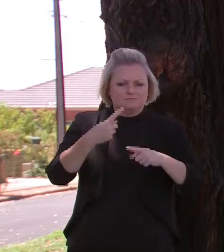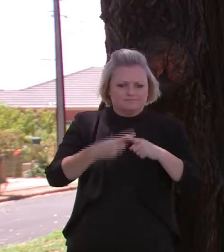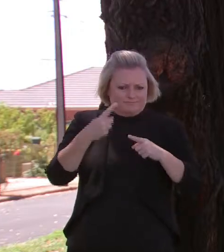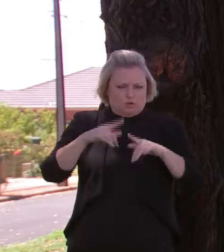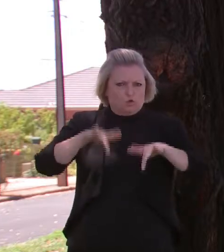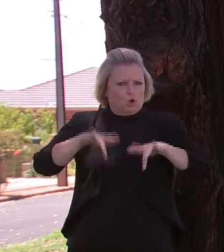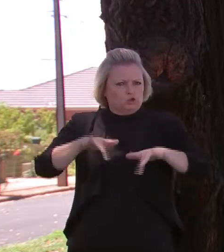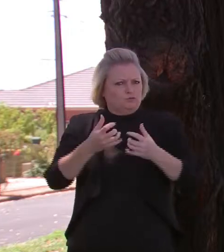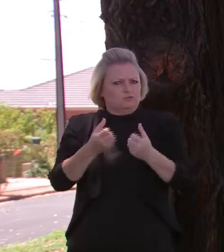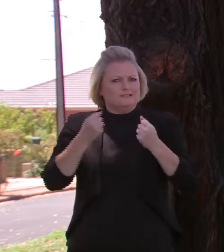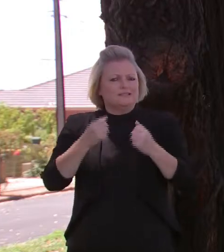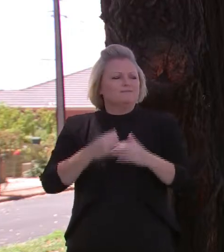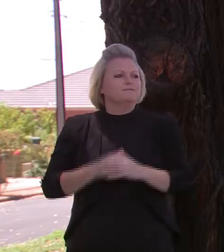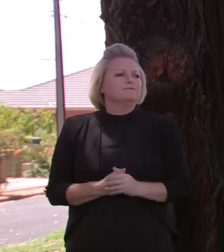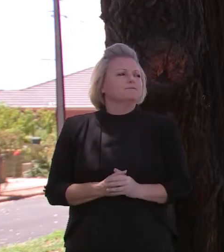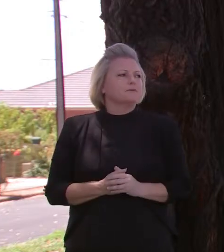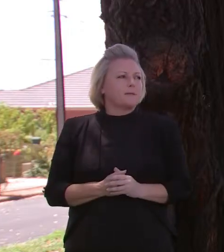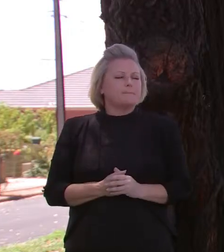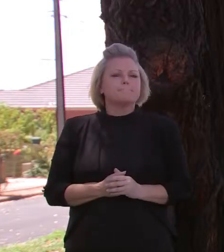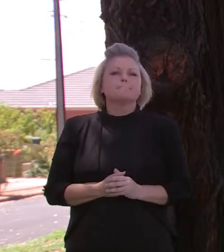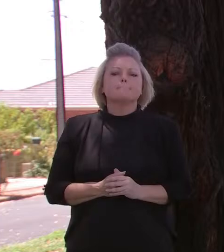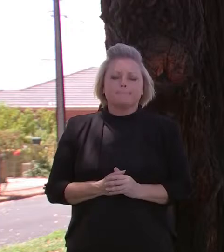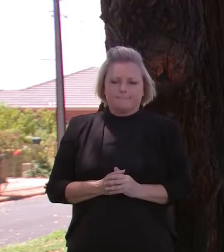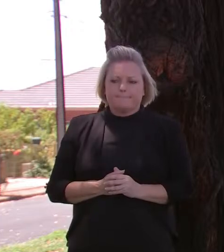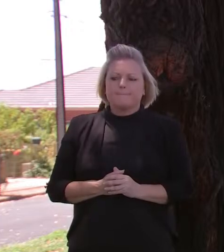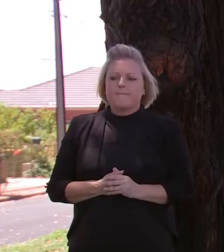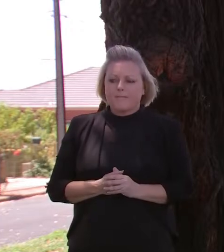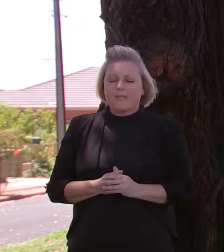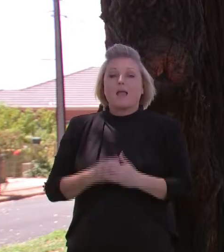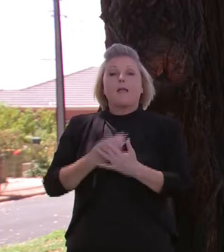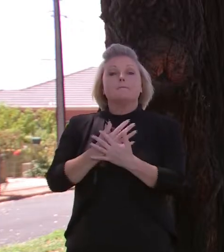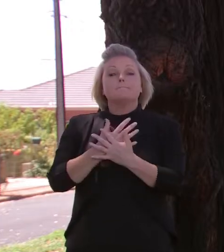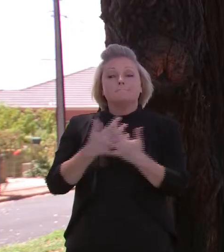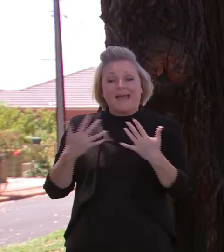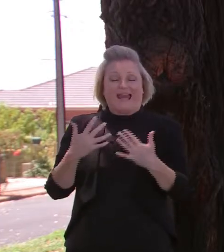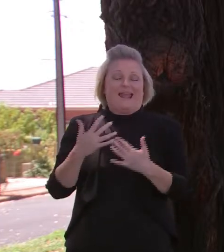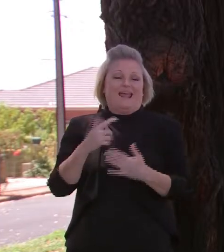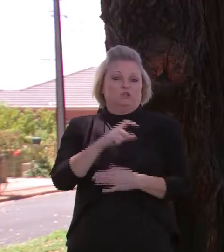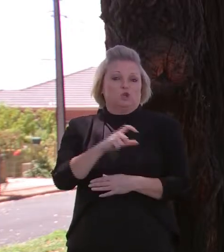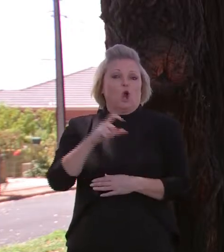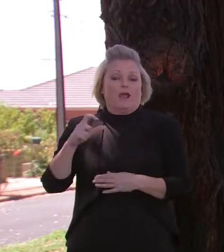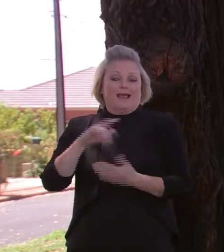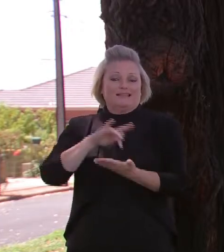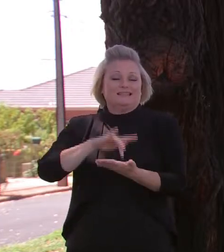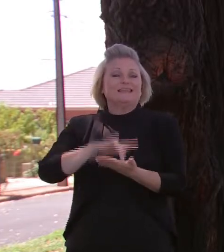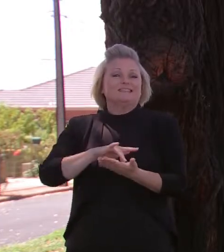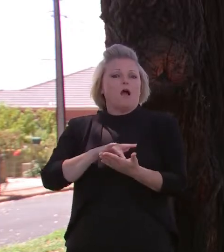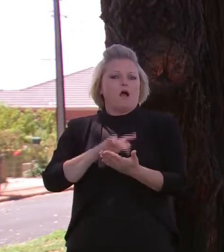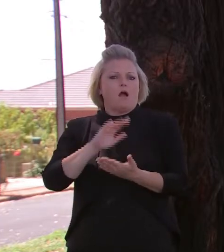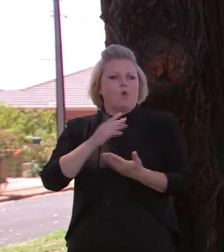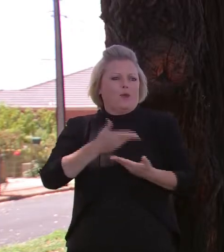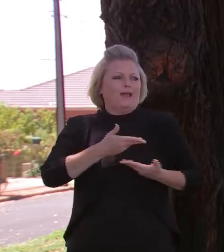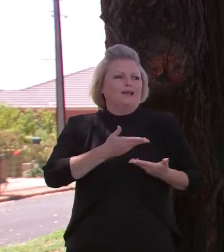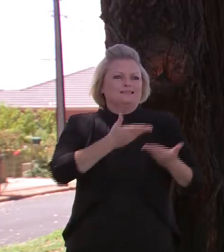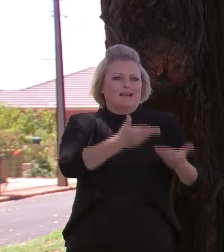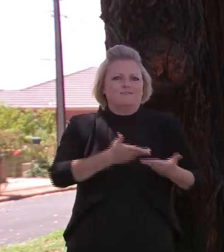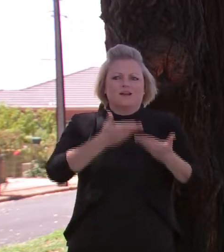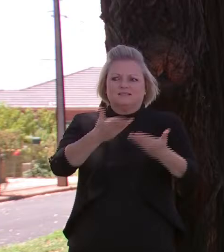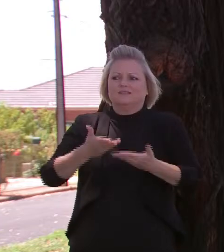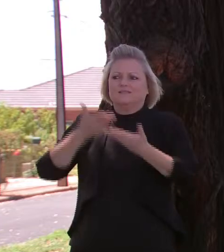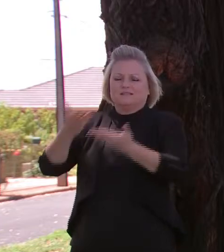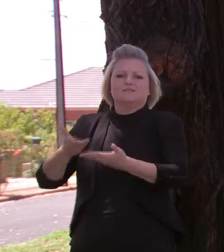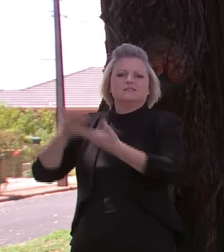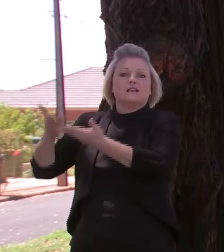my understanding is that indeed hundreds of our early learning centres have had the deliveries last week, but I do understand that a number